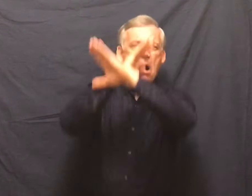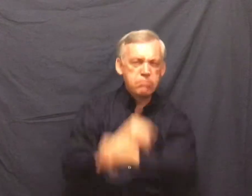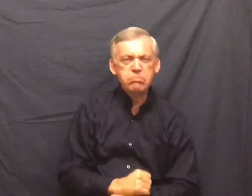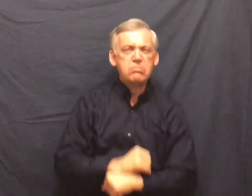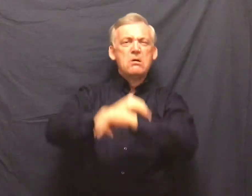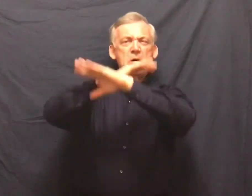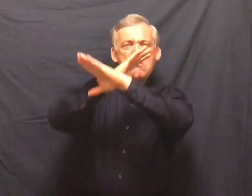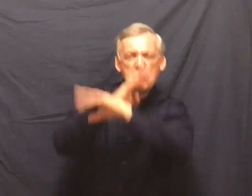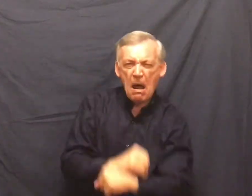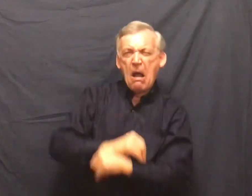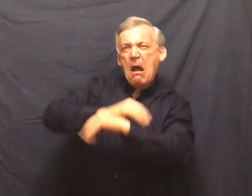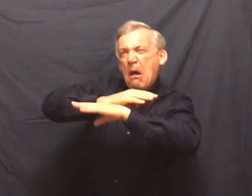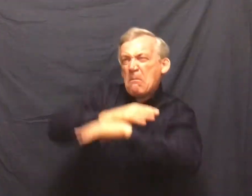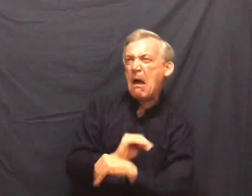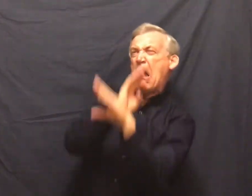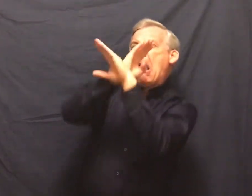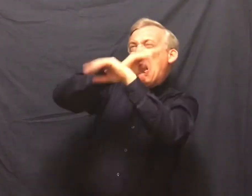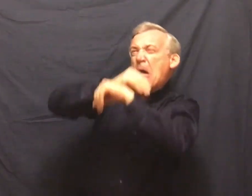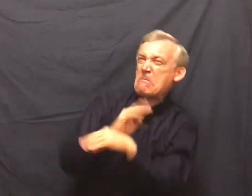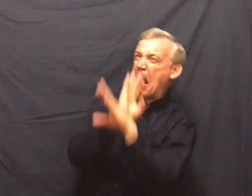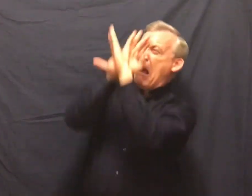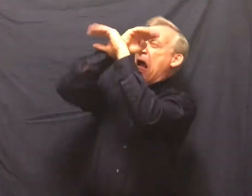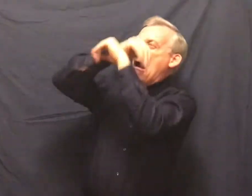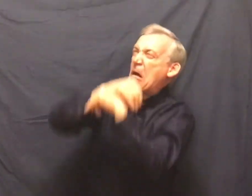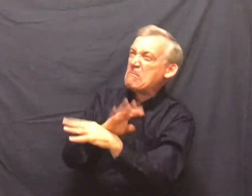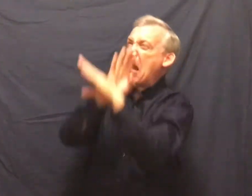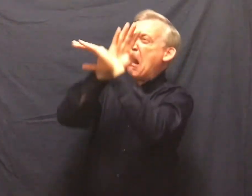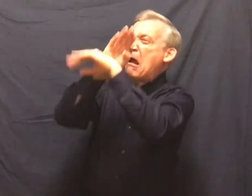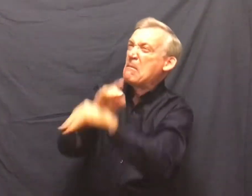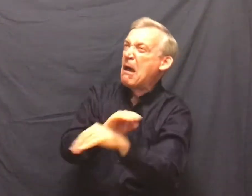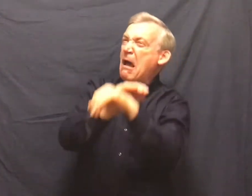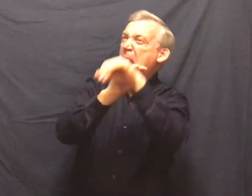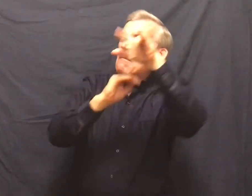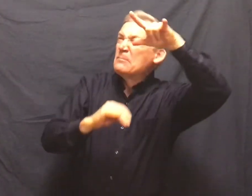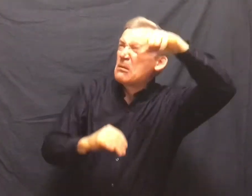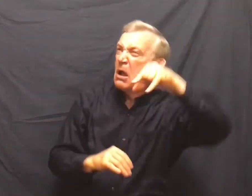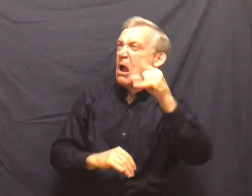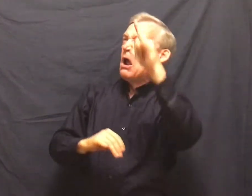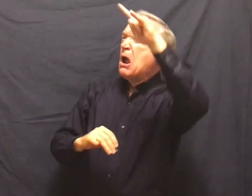Jacked itself clear of the water and flew down the river.